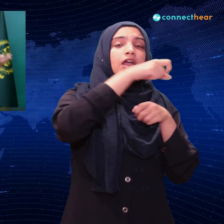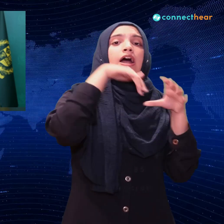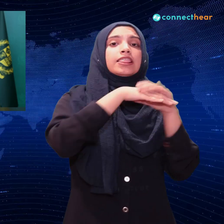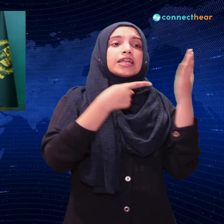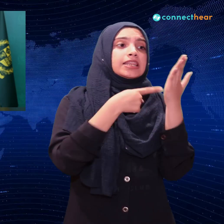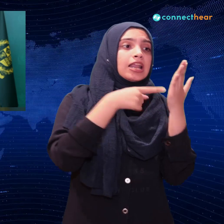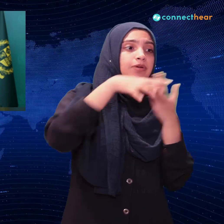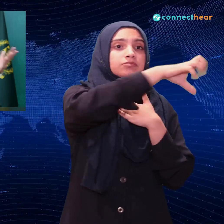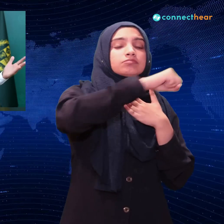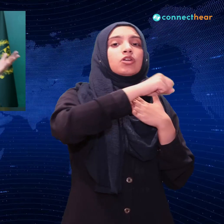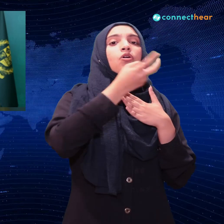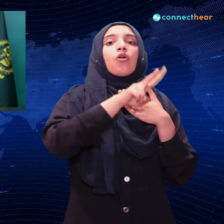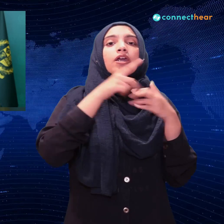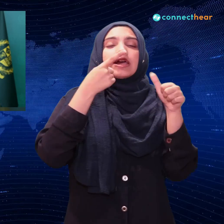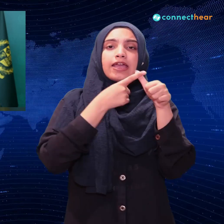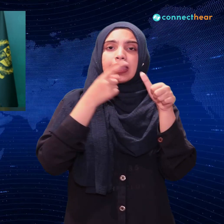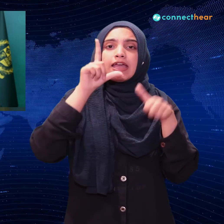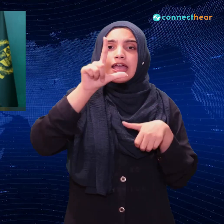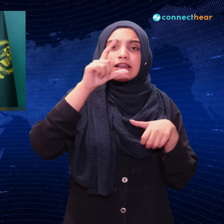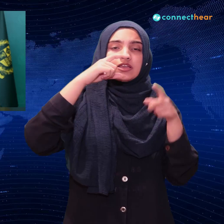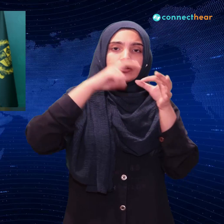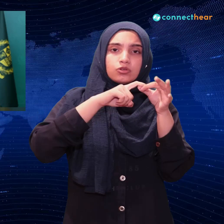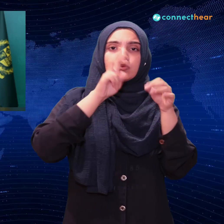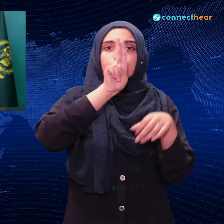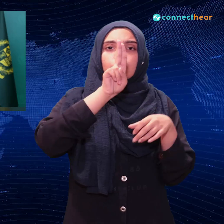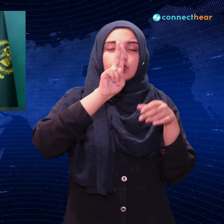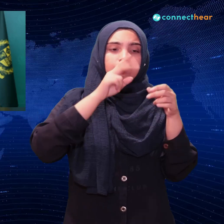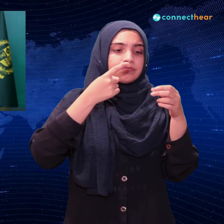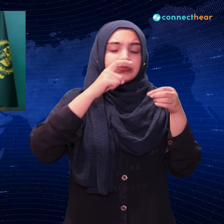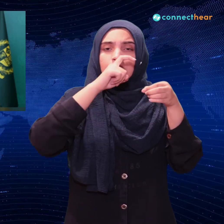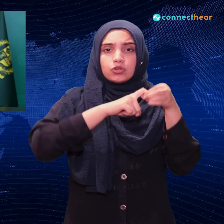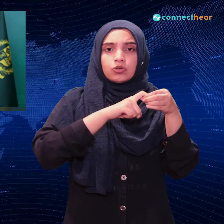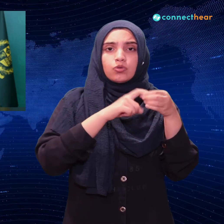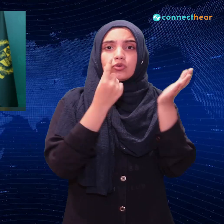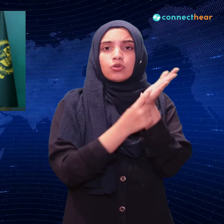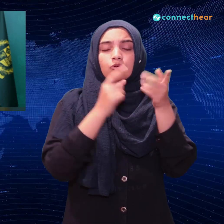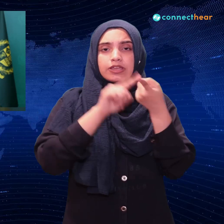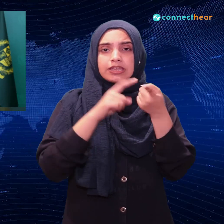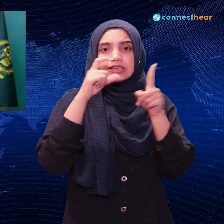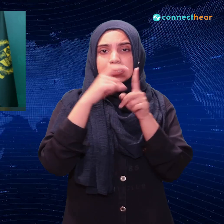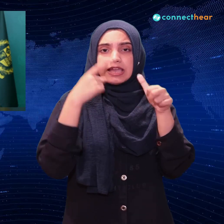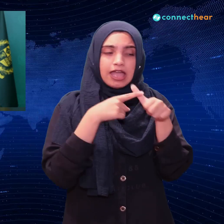were Al-Qaeda, were various groups from all over the world. They were mujahideen, Afghan mujahideen.